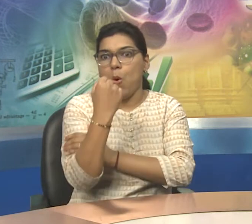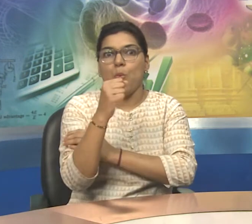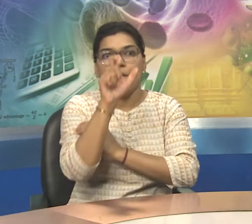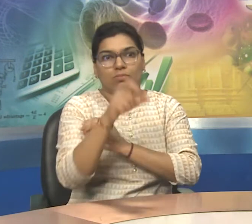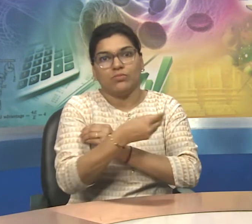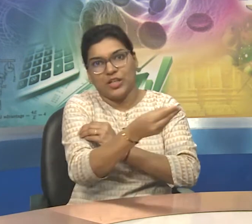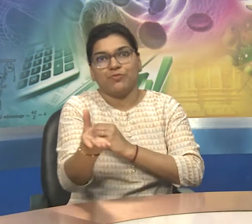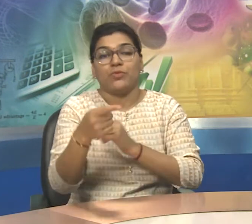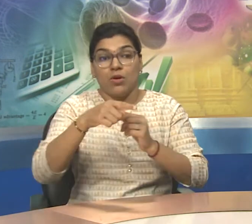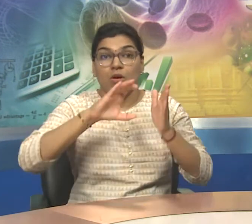in different states